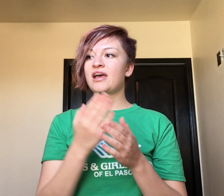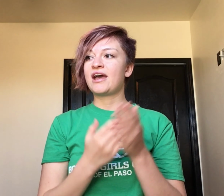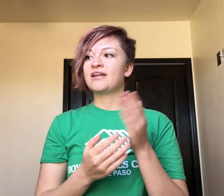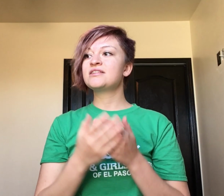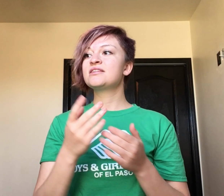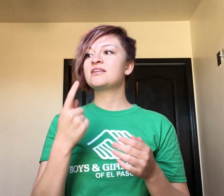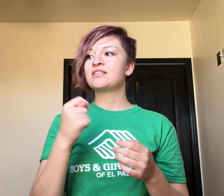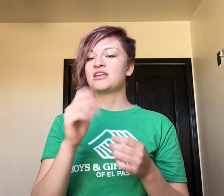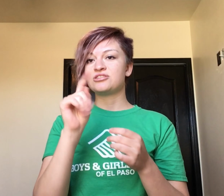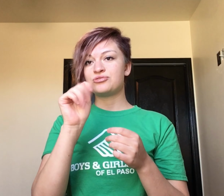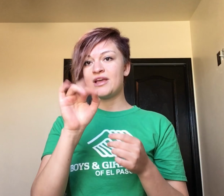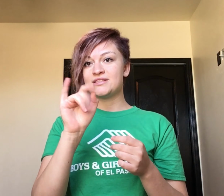hand they traced.